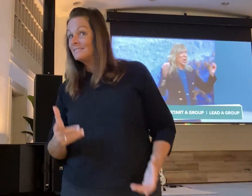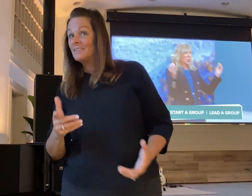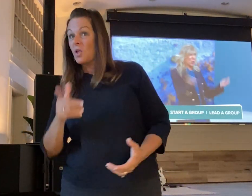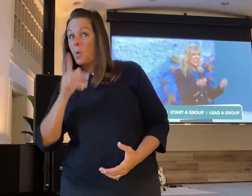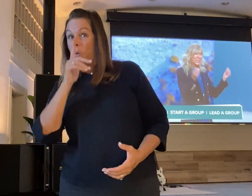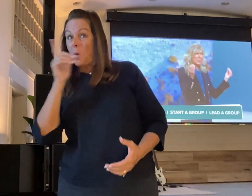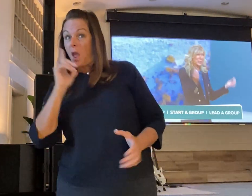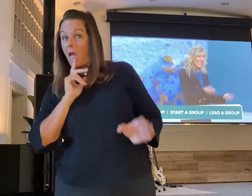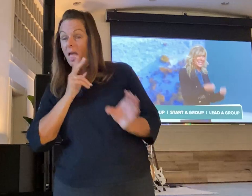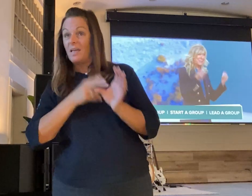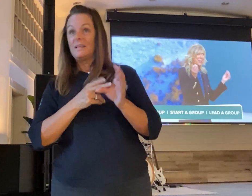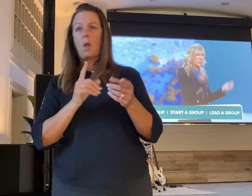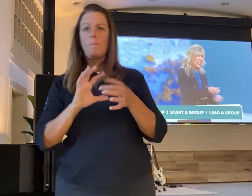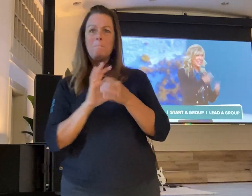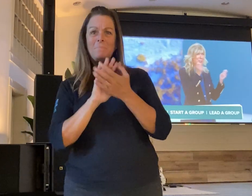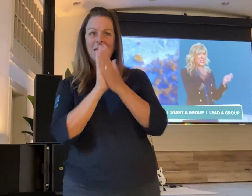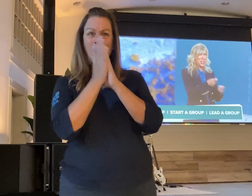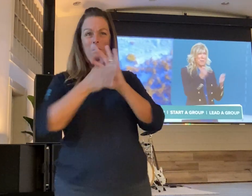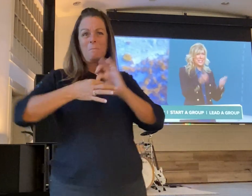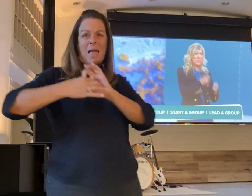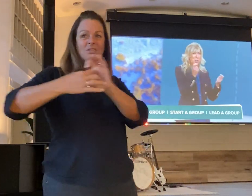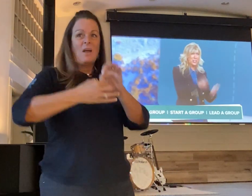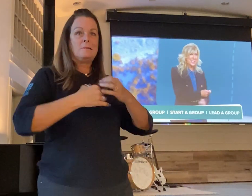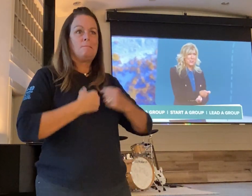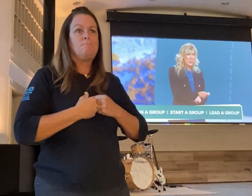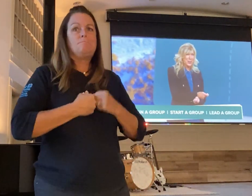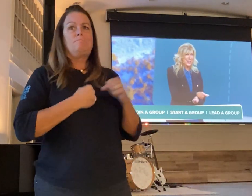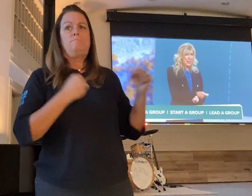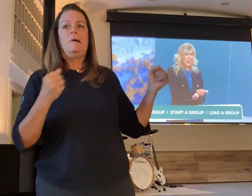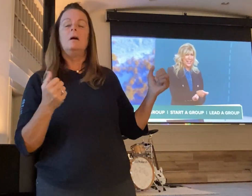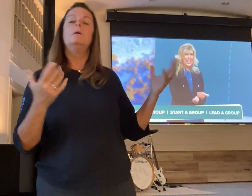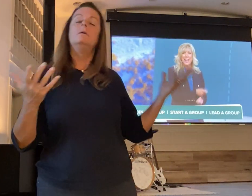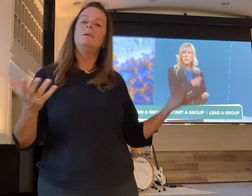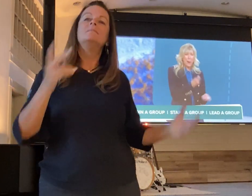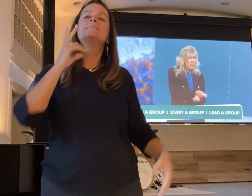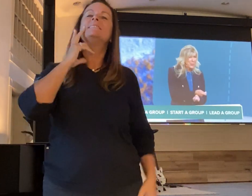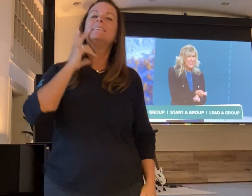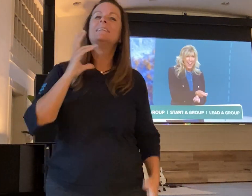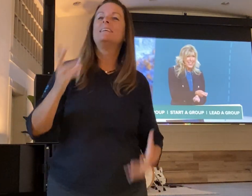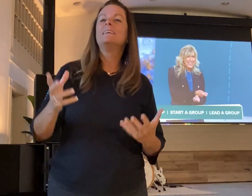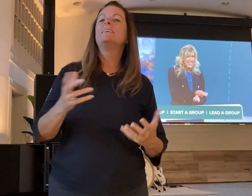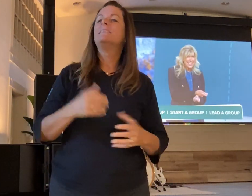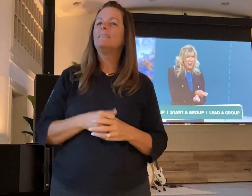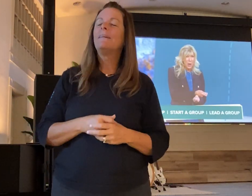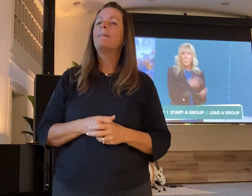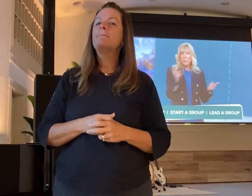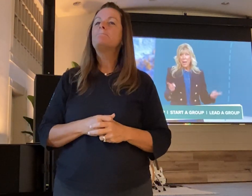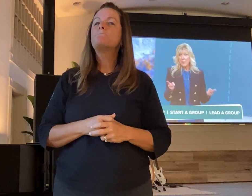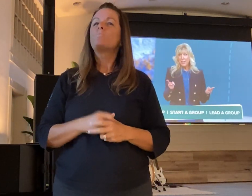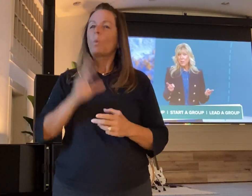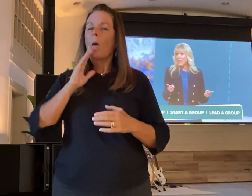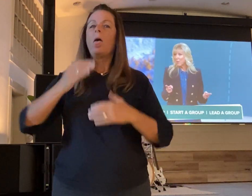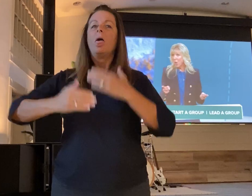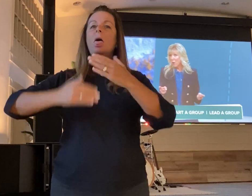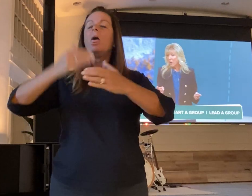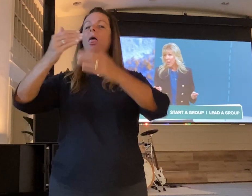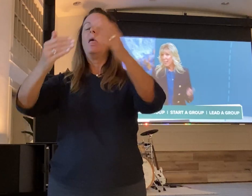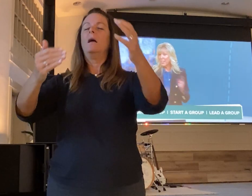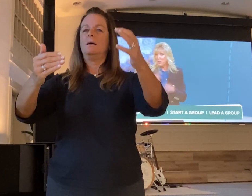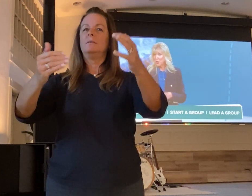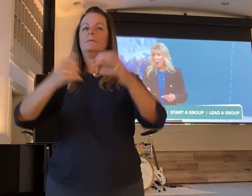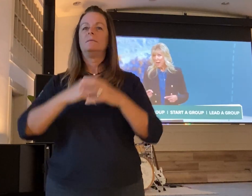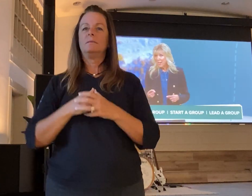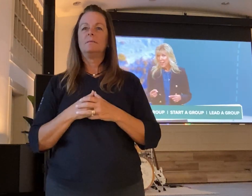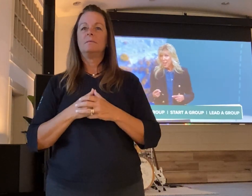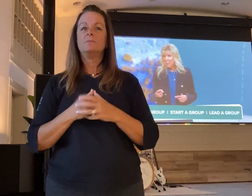will these be my closest, most intimate friends that I share my deep, dark secrets with? And I'm like, probably not, you know, but maybe, you'll never